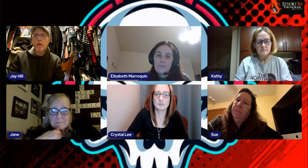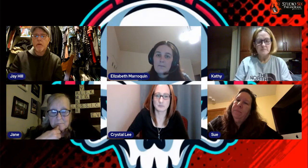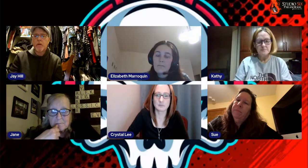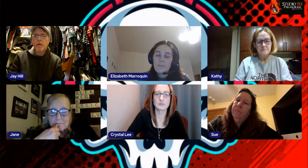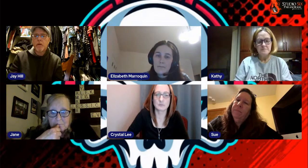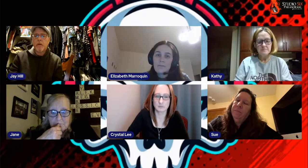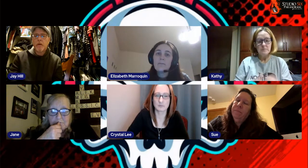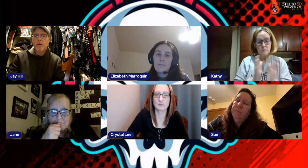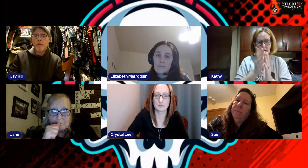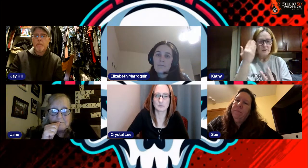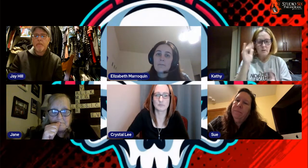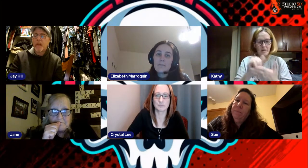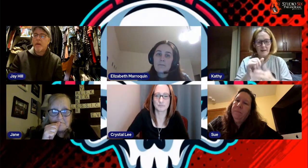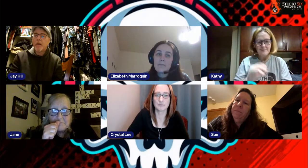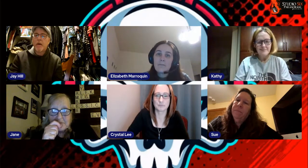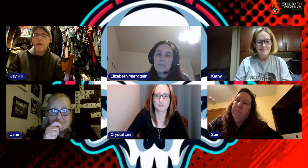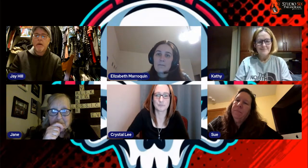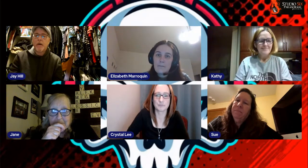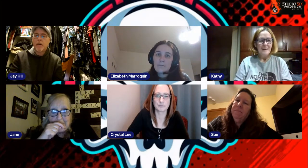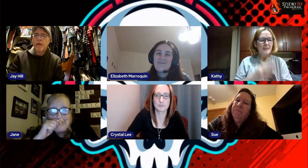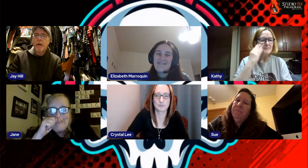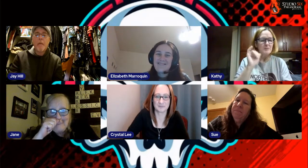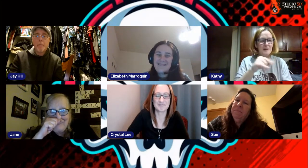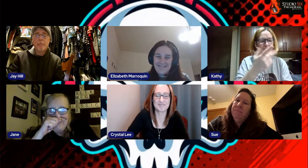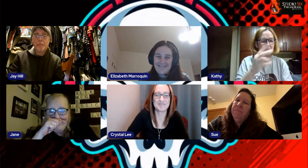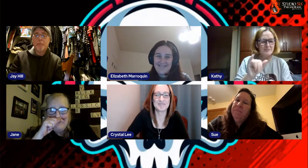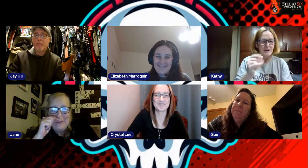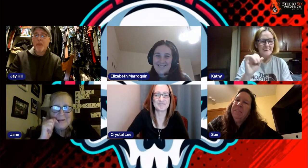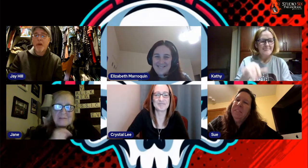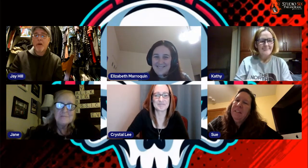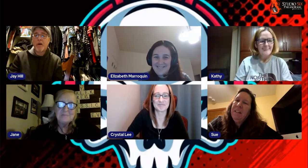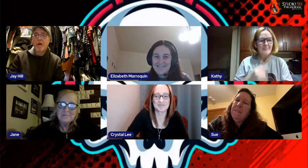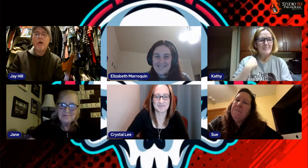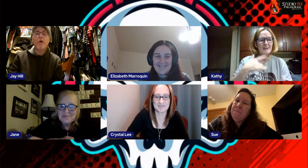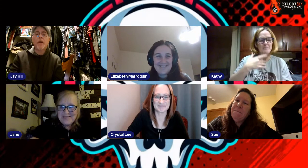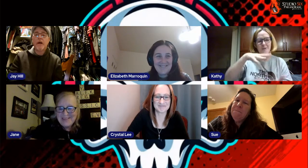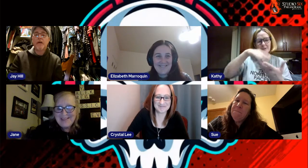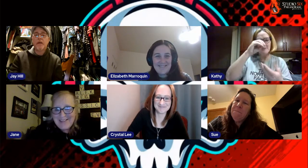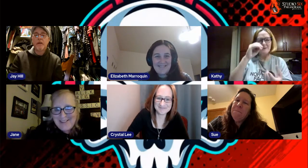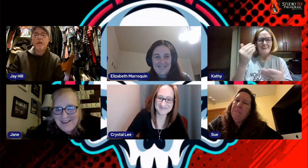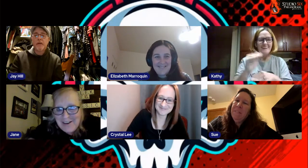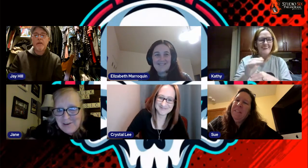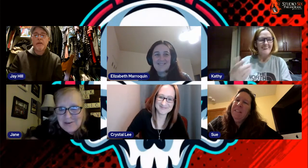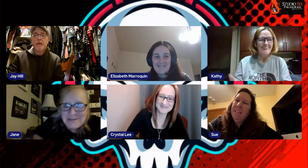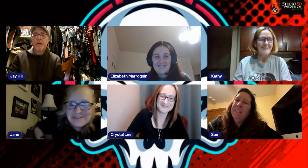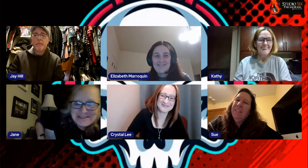stuff. I didn't know that. I never knew that to the judge.